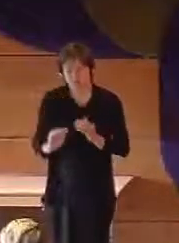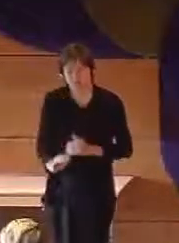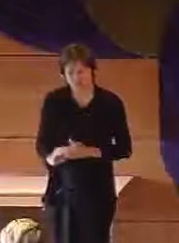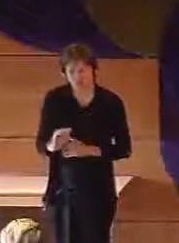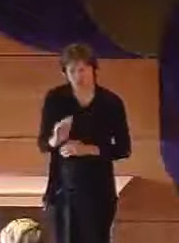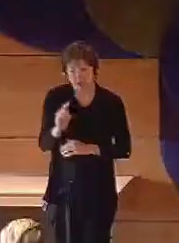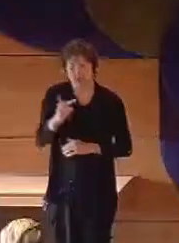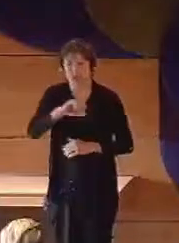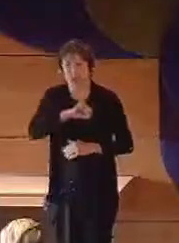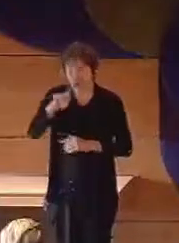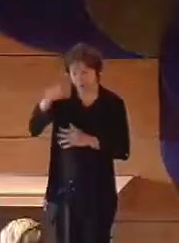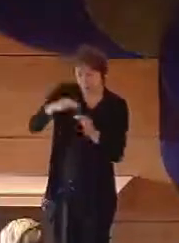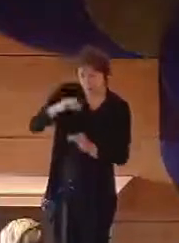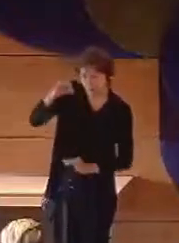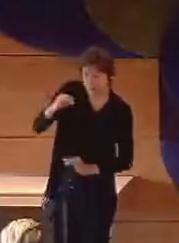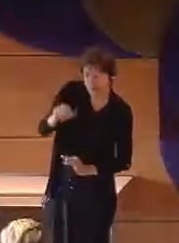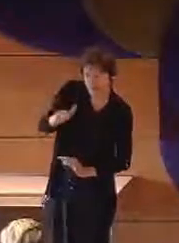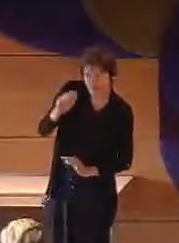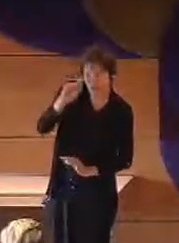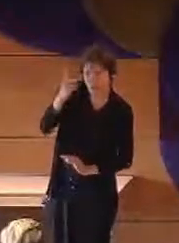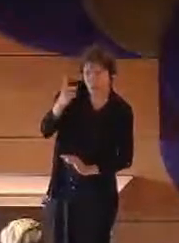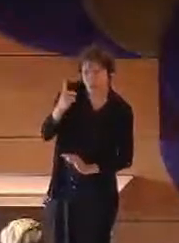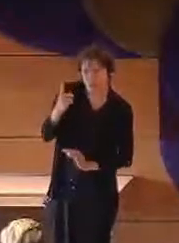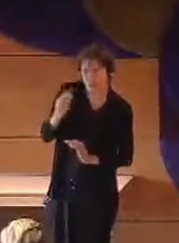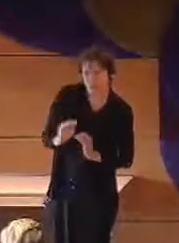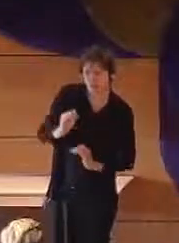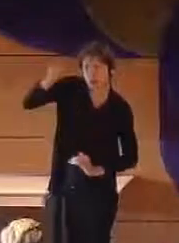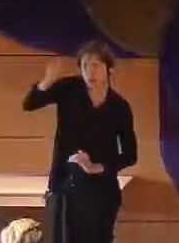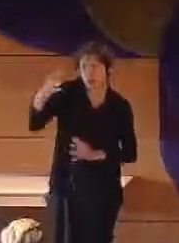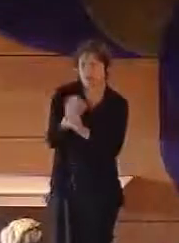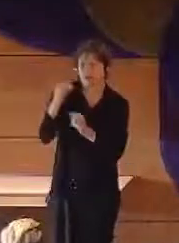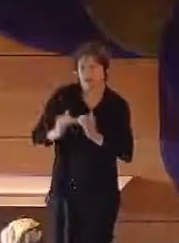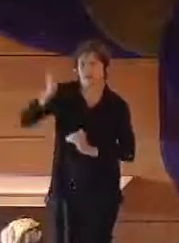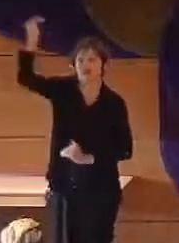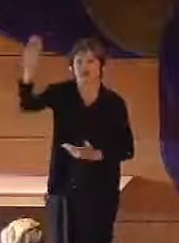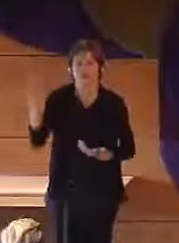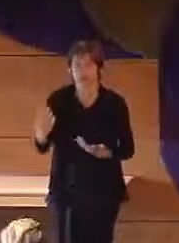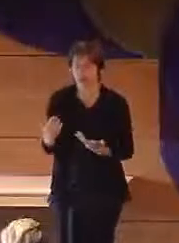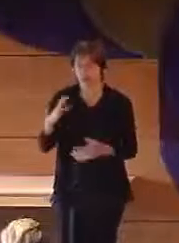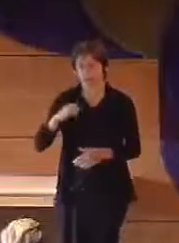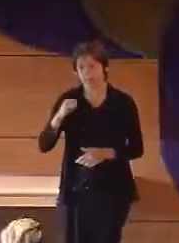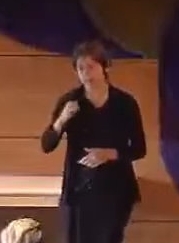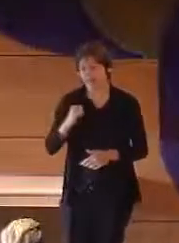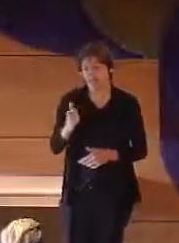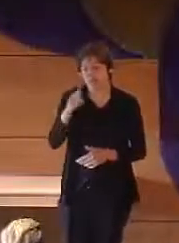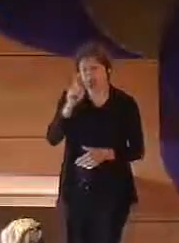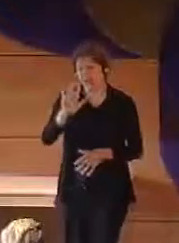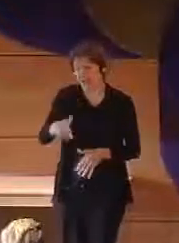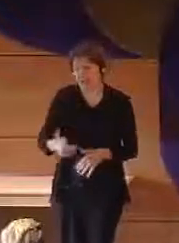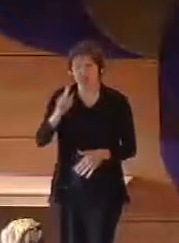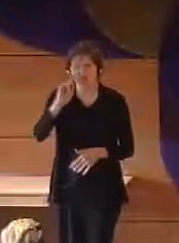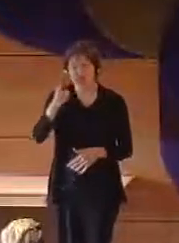it means that by the time you're 2 years of age, you've actually completed 50% of your growth, okay?